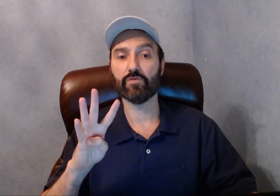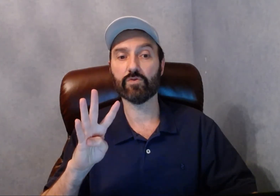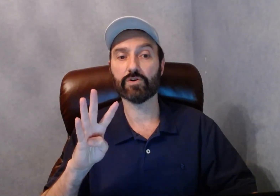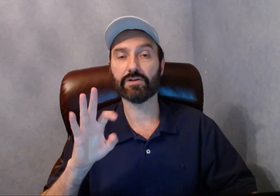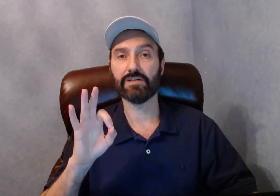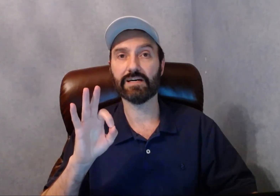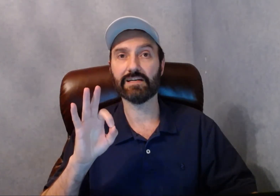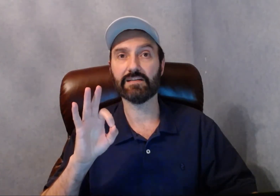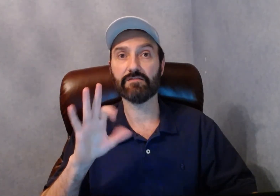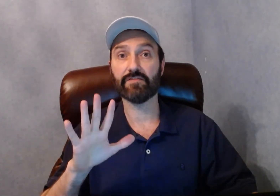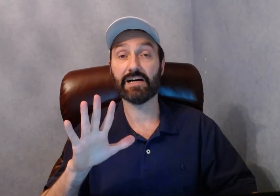94, 95,